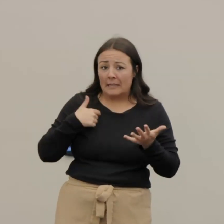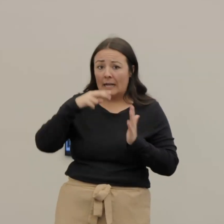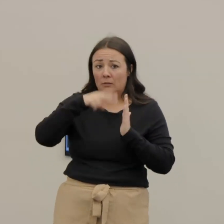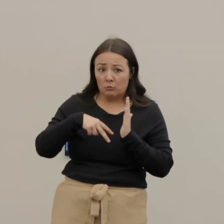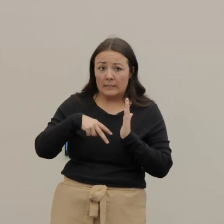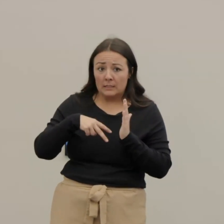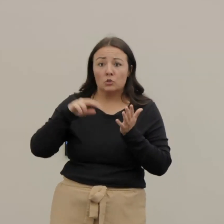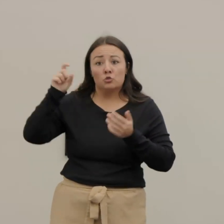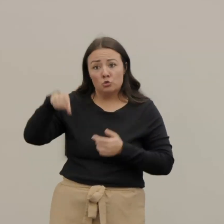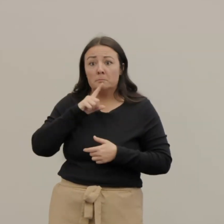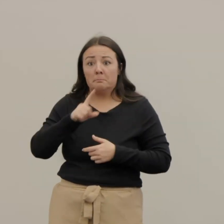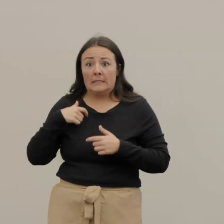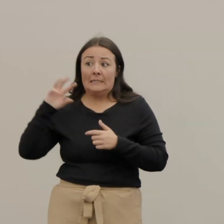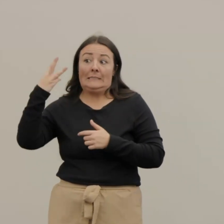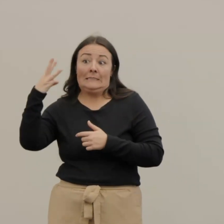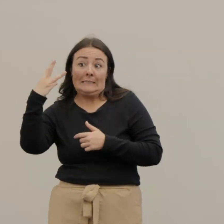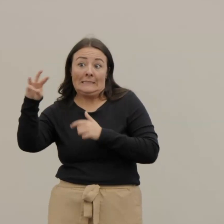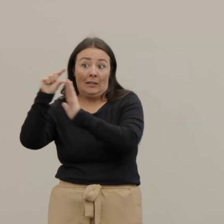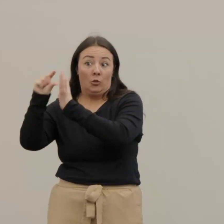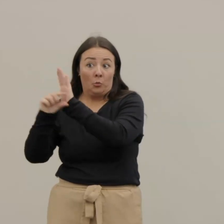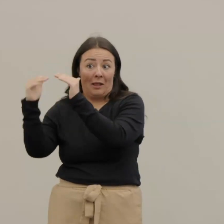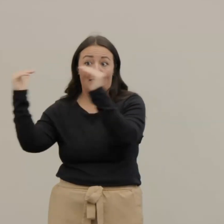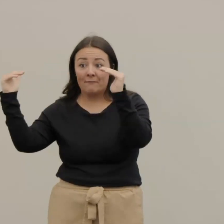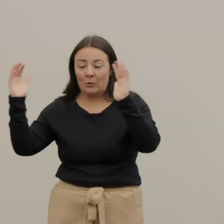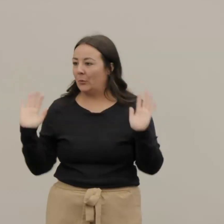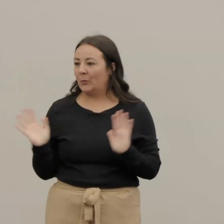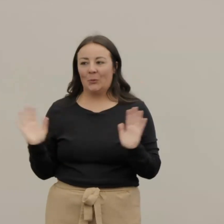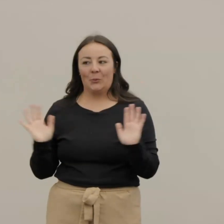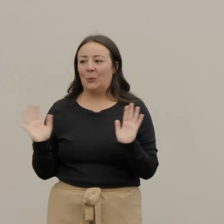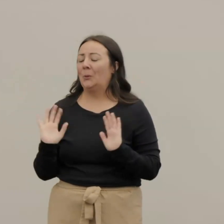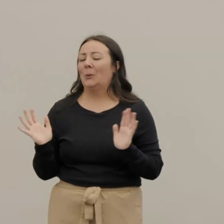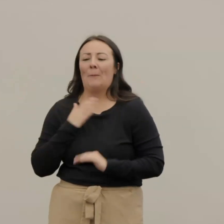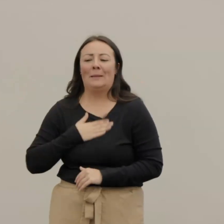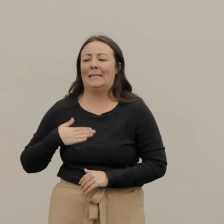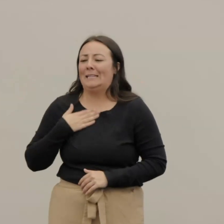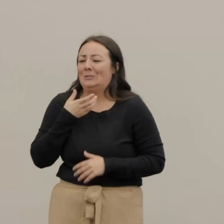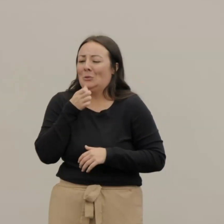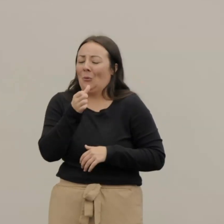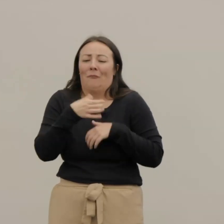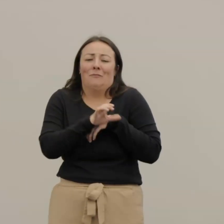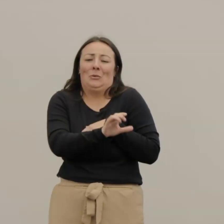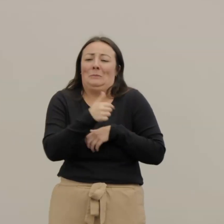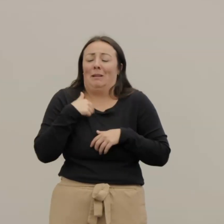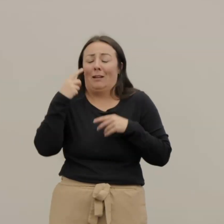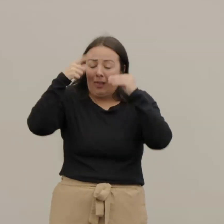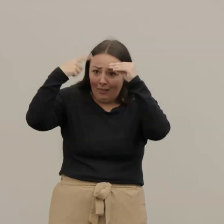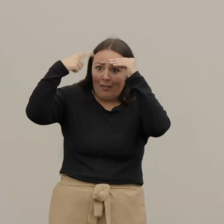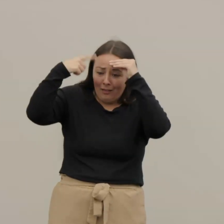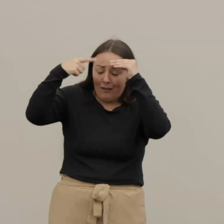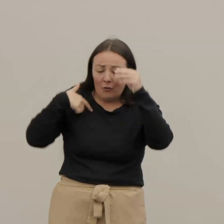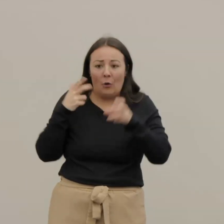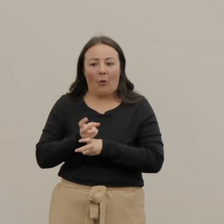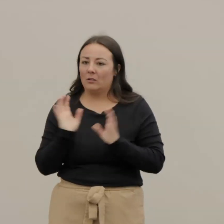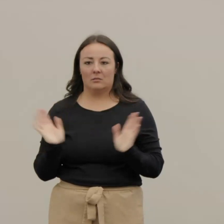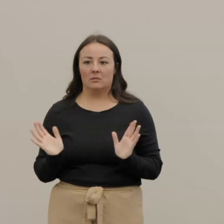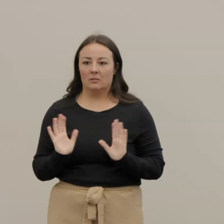a 16th grade level? Please don't make me think that hard when I'm just trying to figure